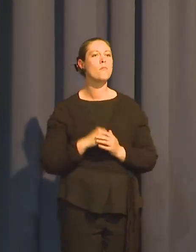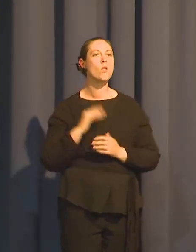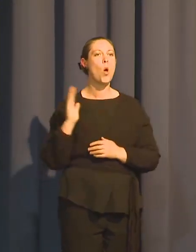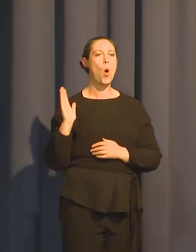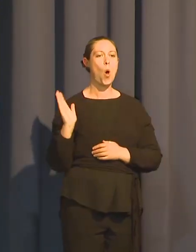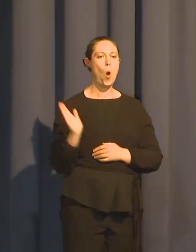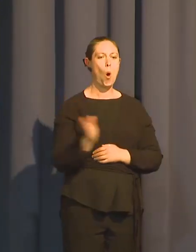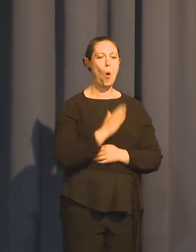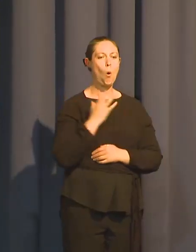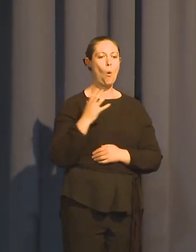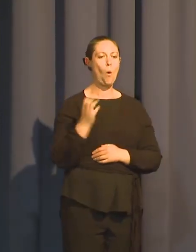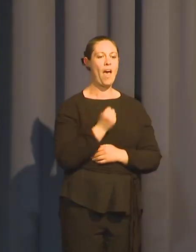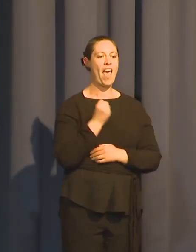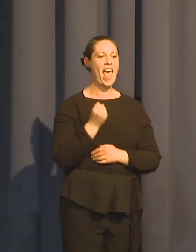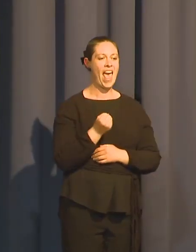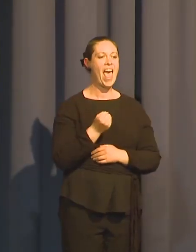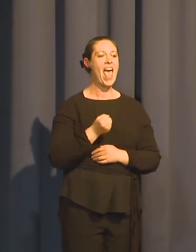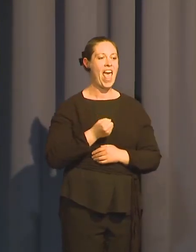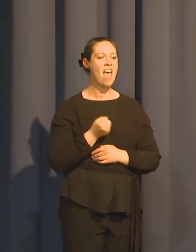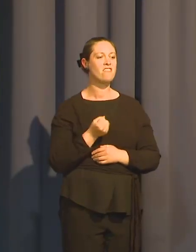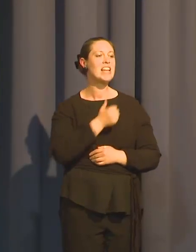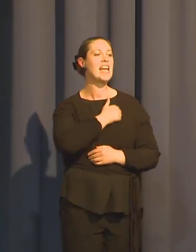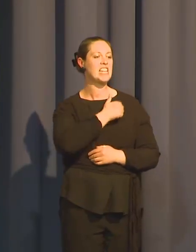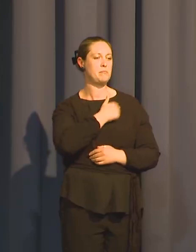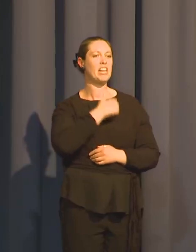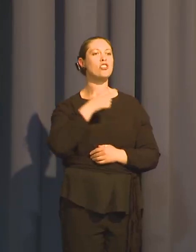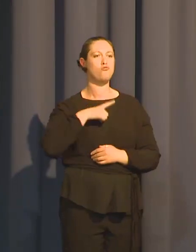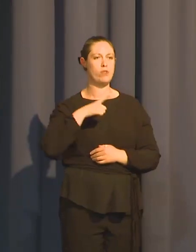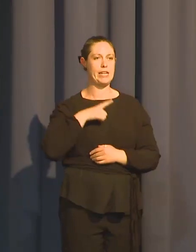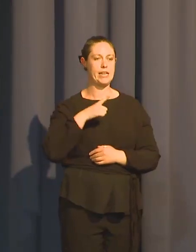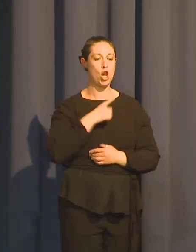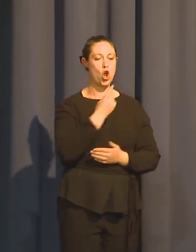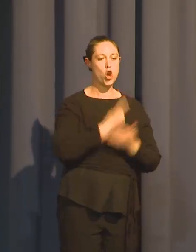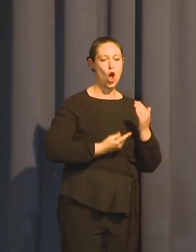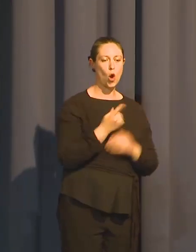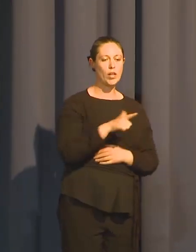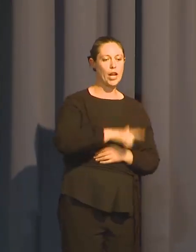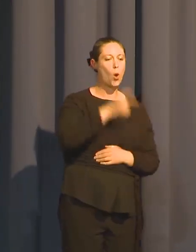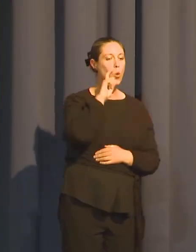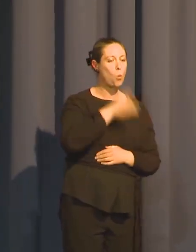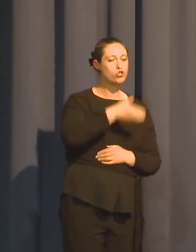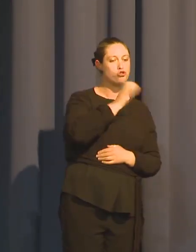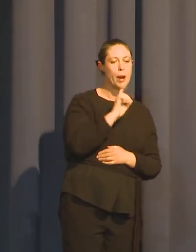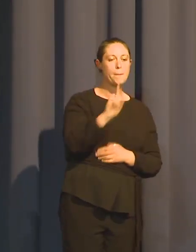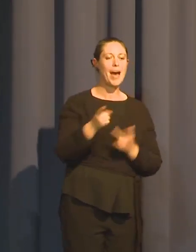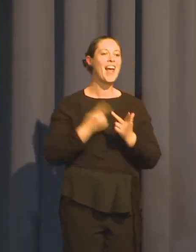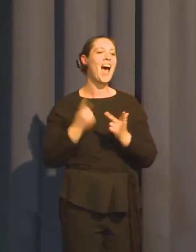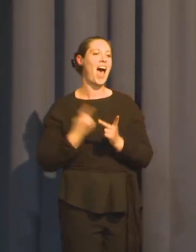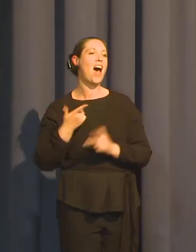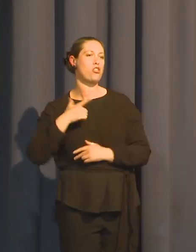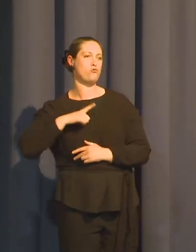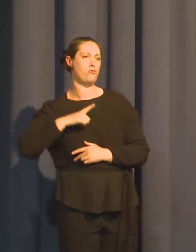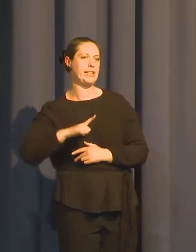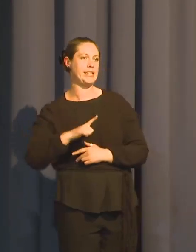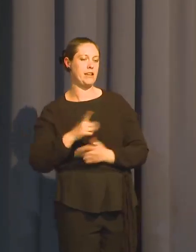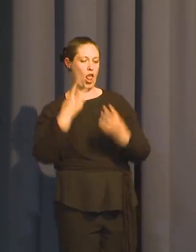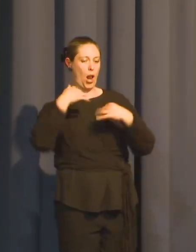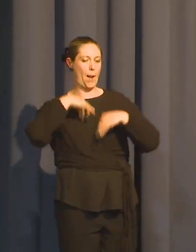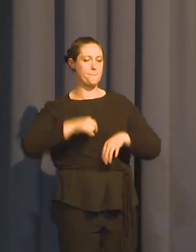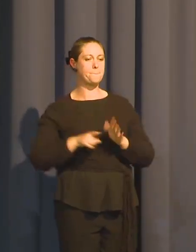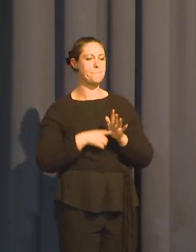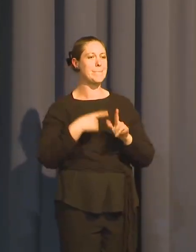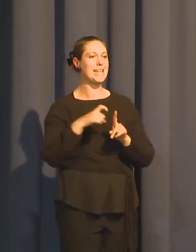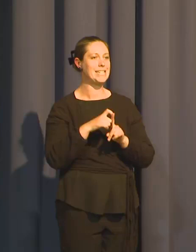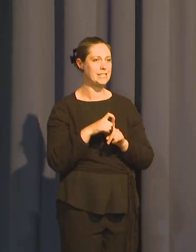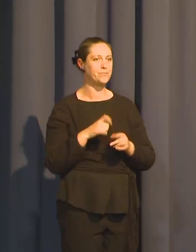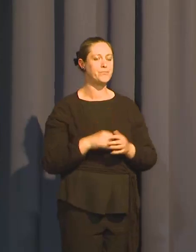to have a likely reason for this other than drinking the local water. We are investigating